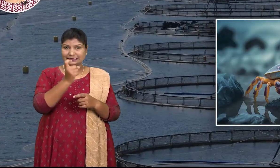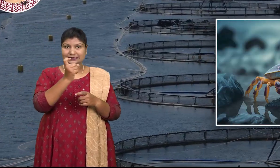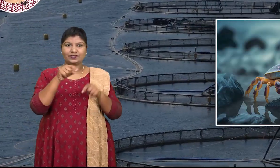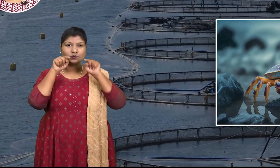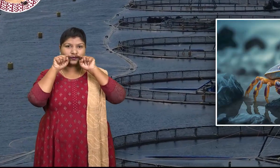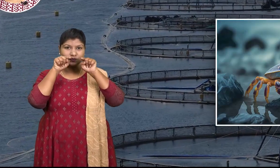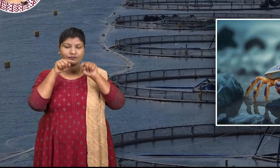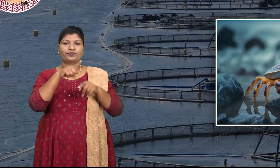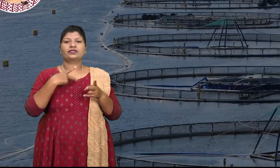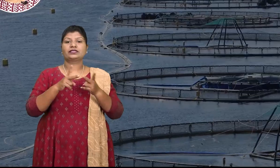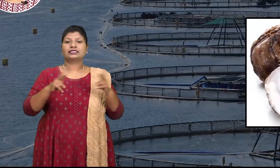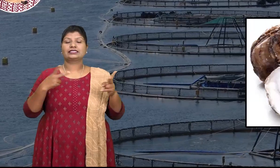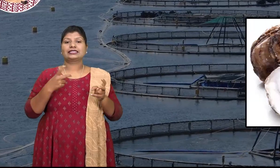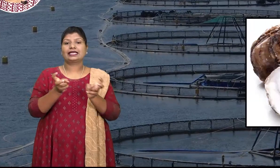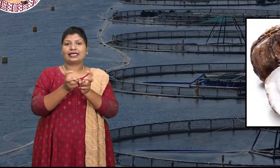crabs,